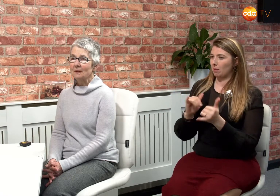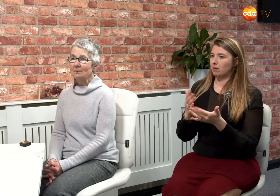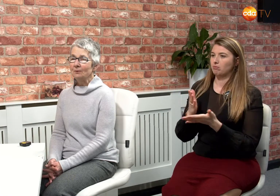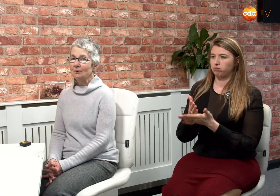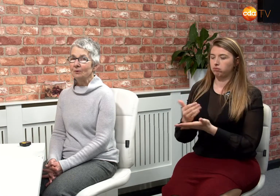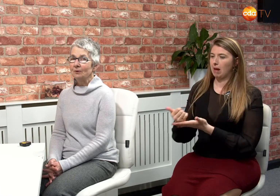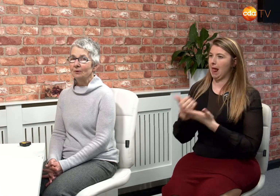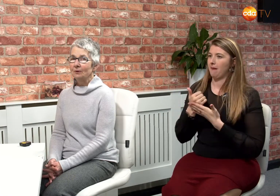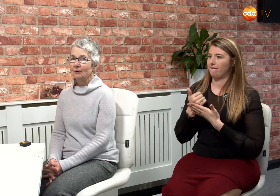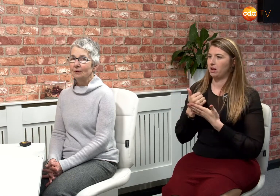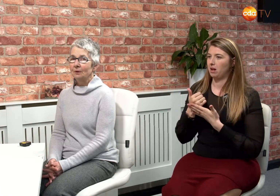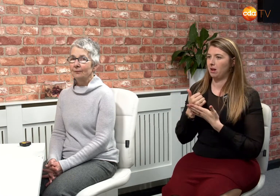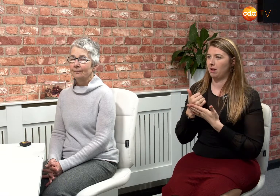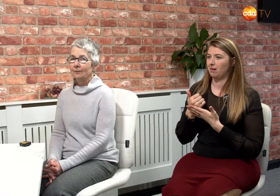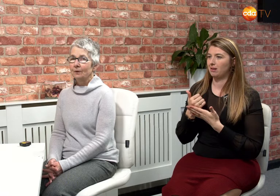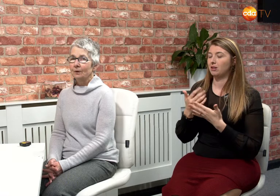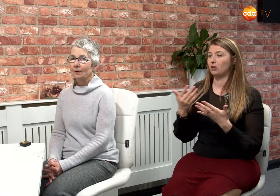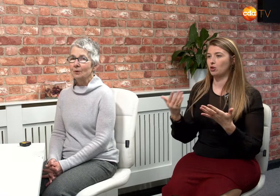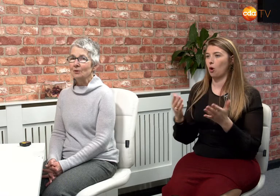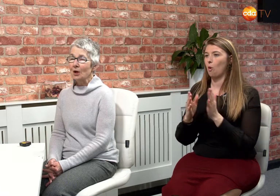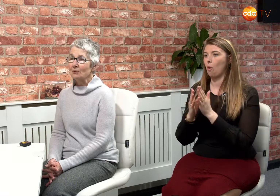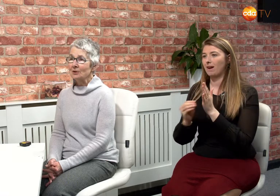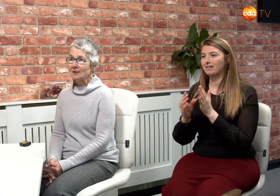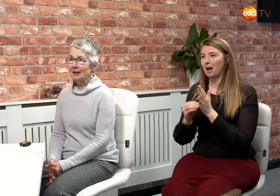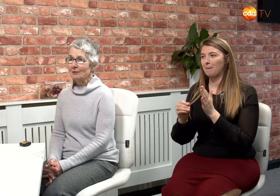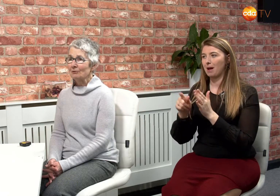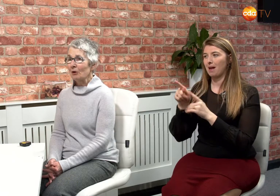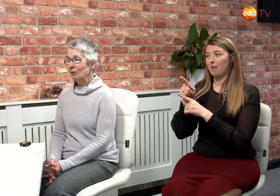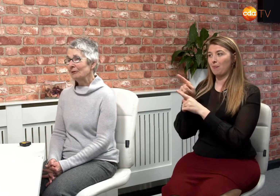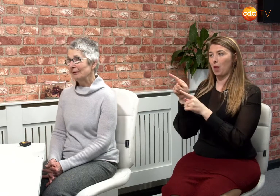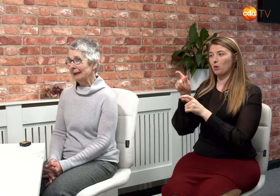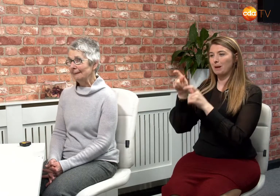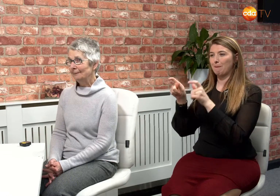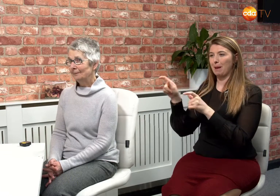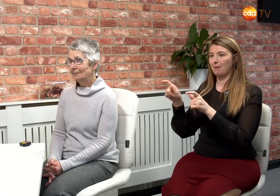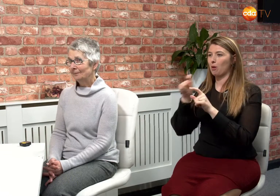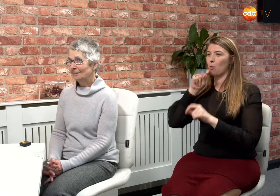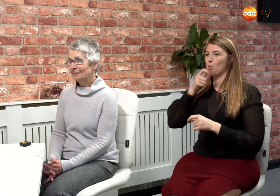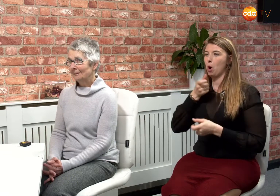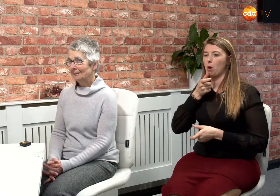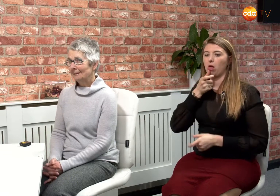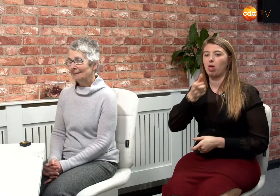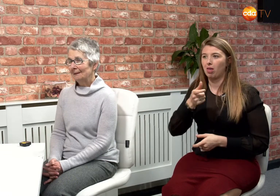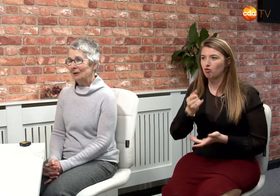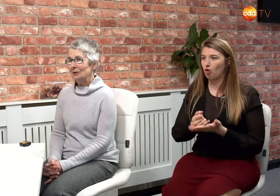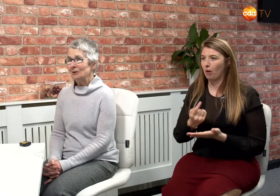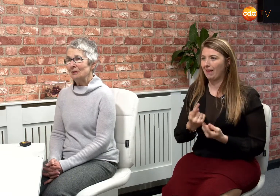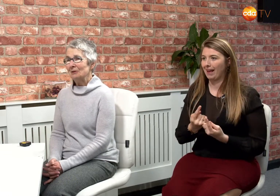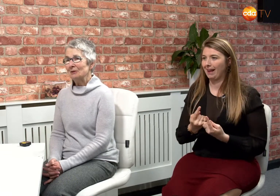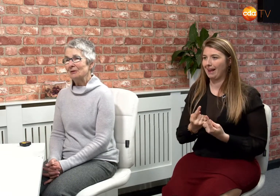Those are the people who don't say the wrong thing.